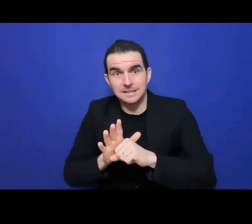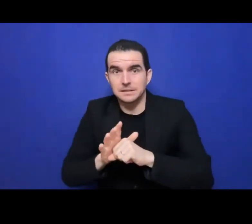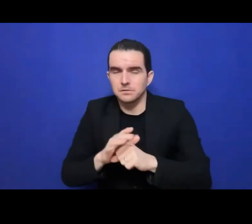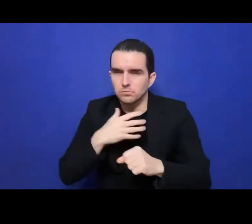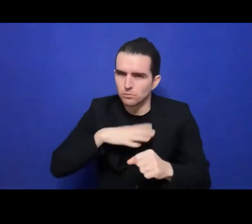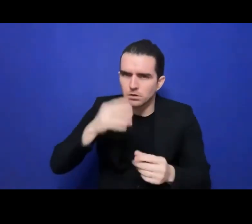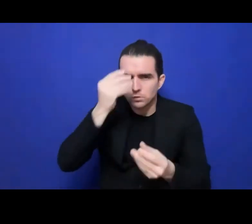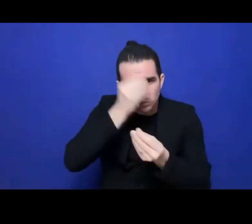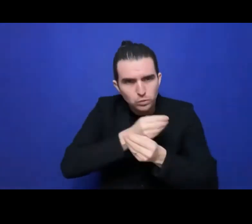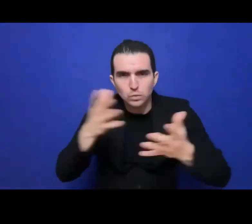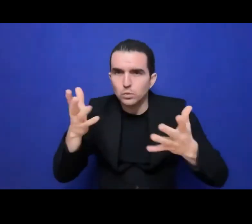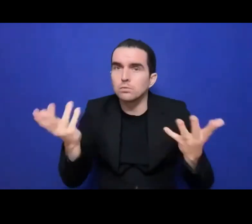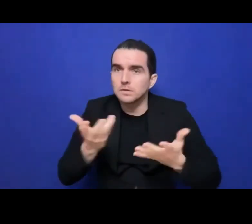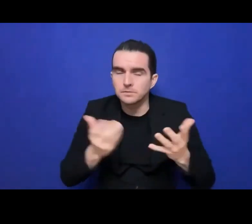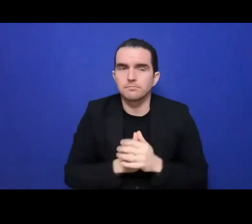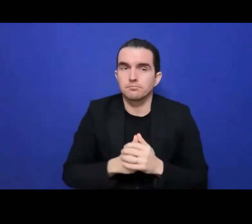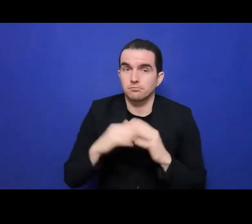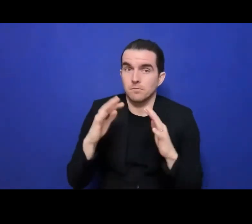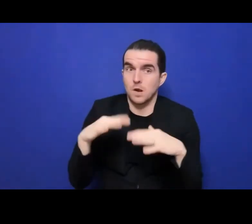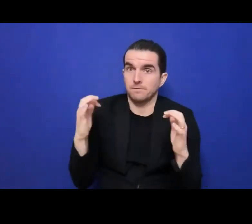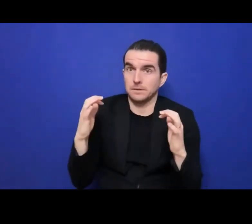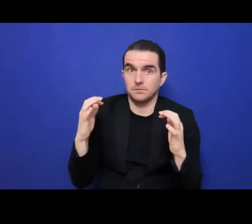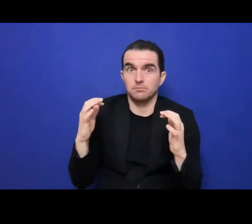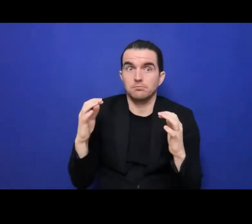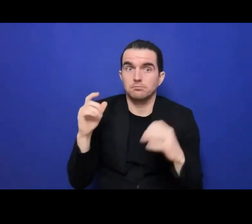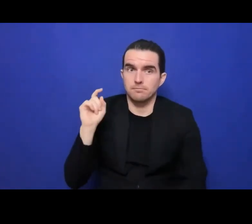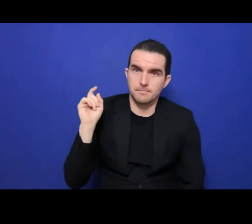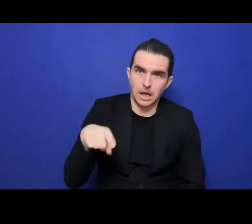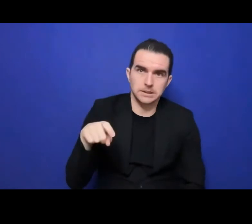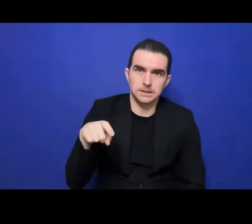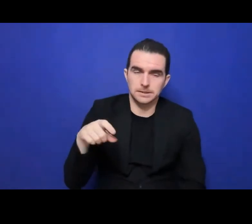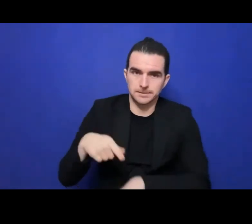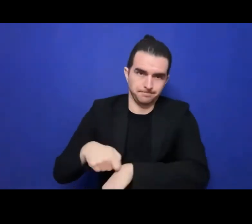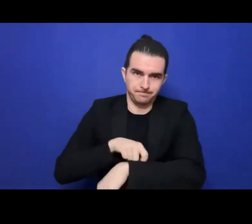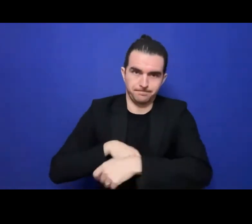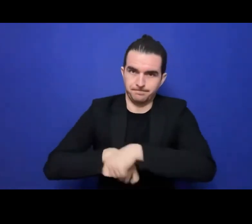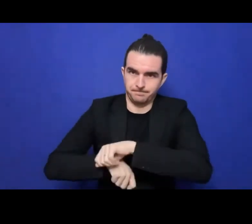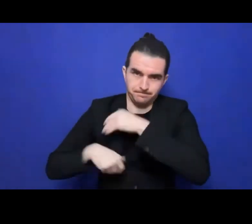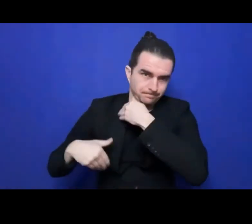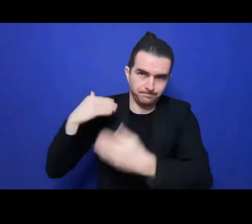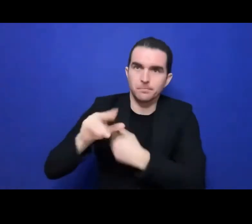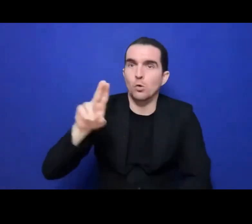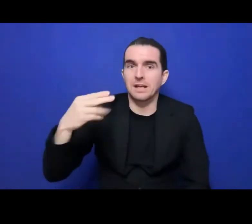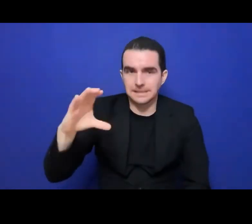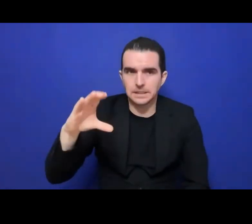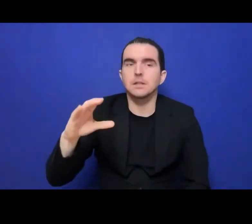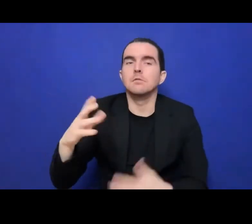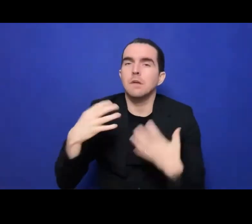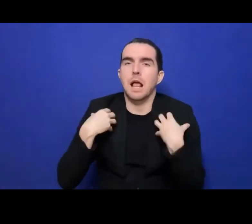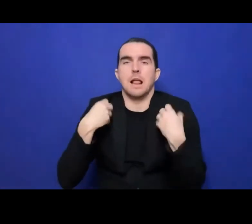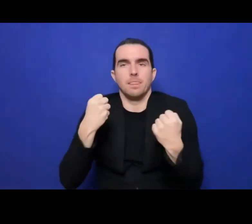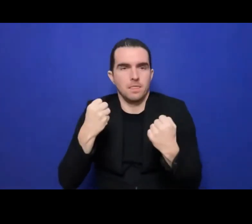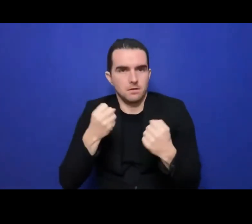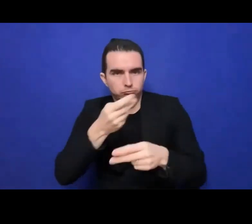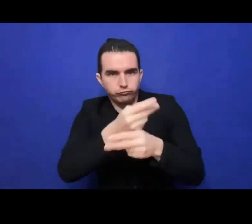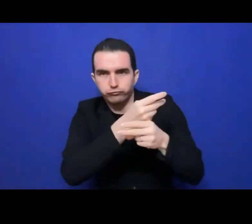on health security is urgent, and that these two must go together. We cannot invest